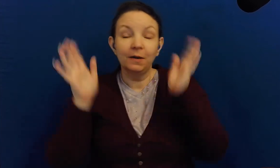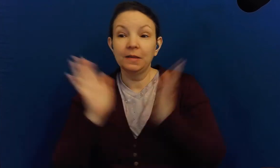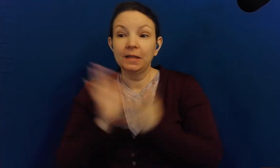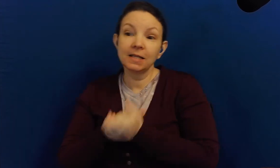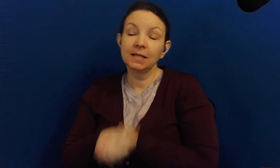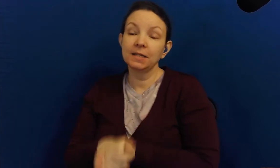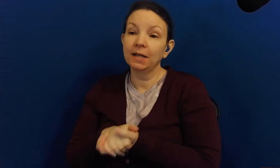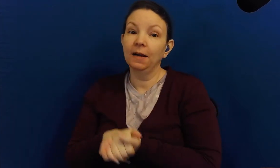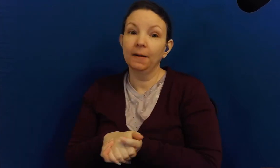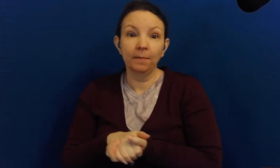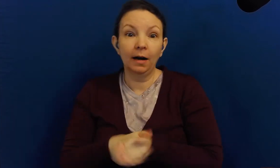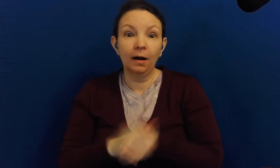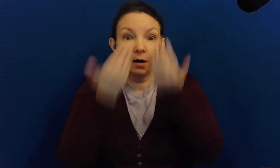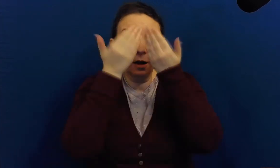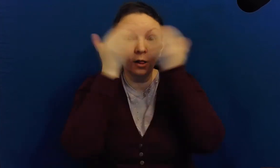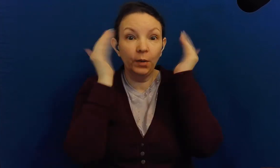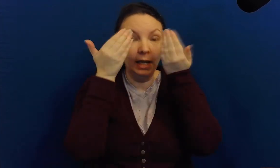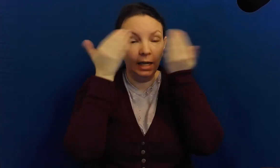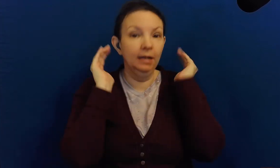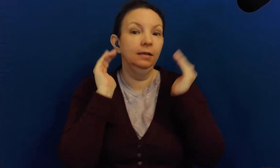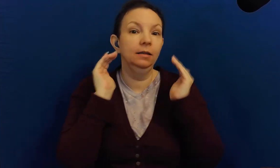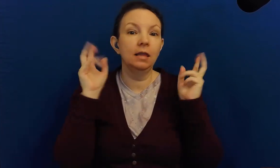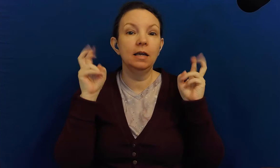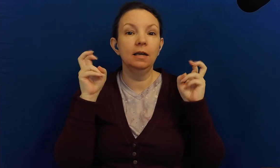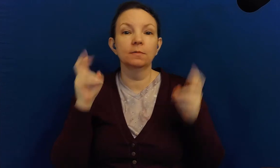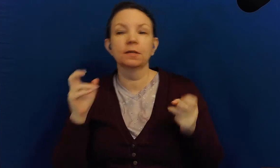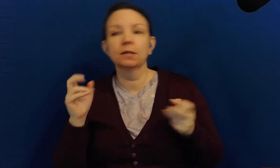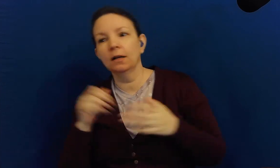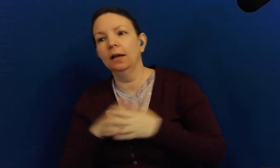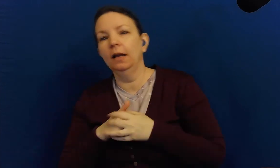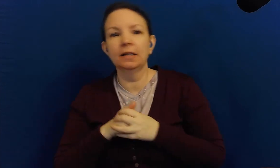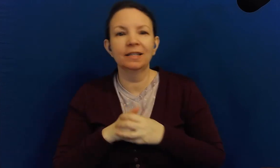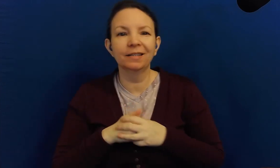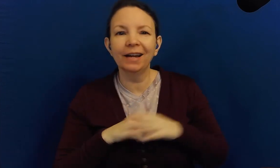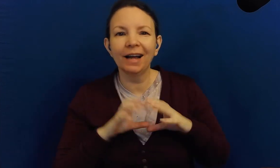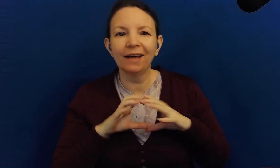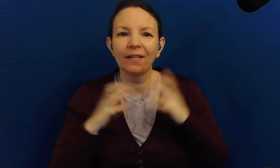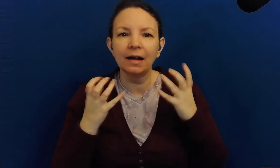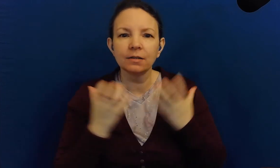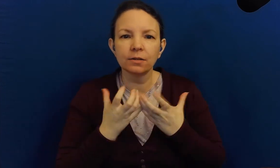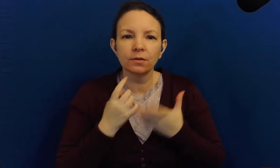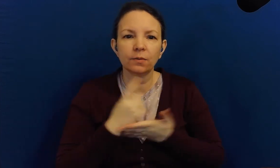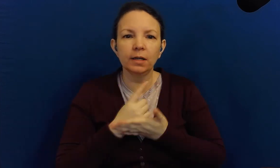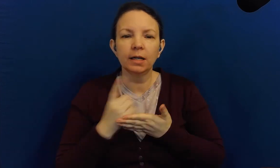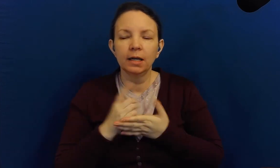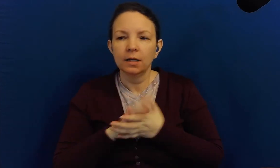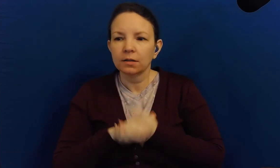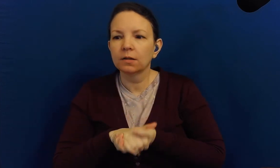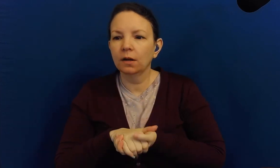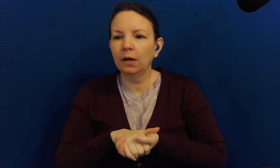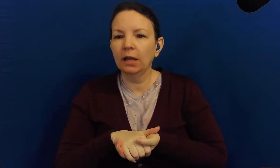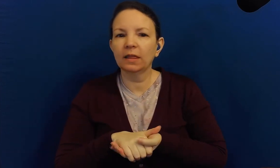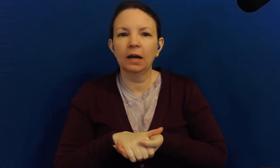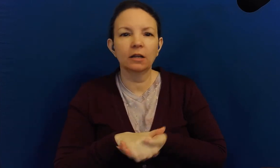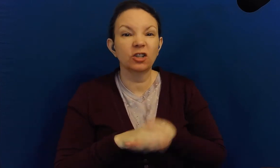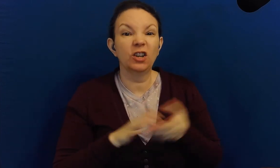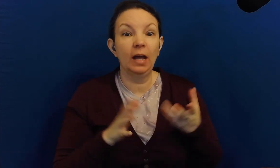This is our Halloween themes, and since I didn't have class this week, so I thought I'd just go ahead and make